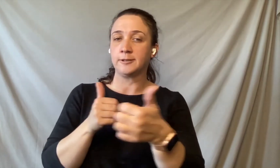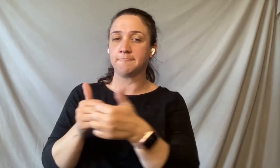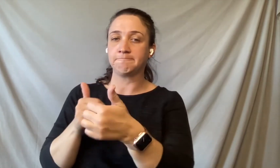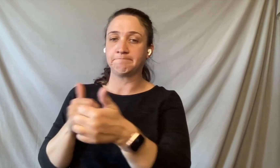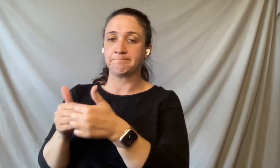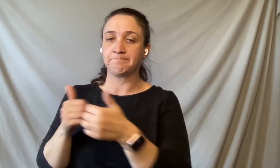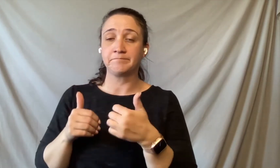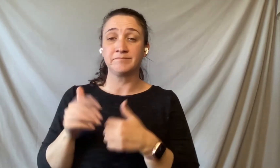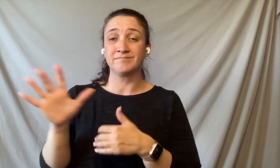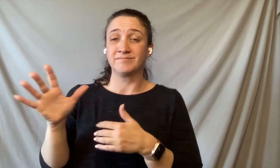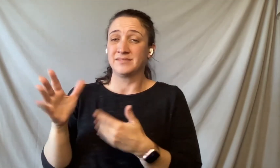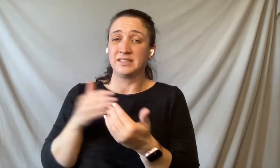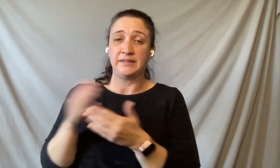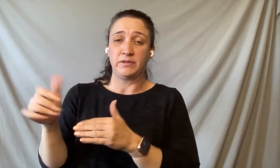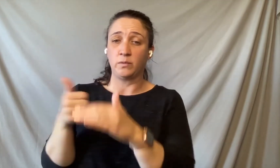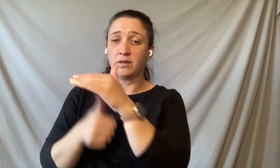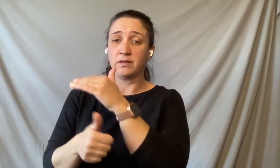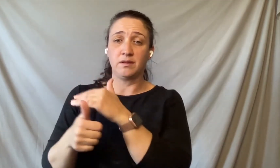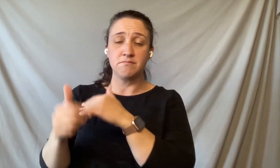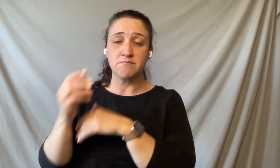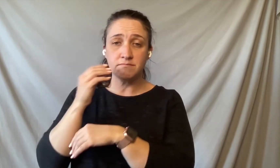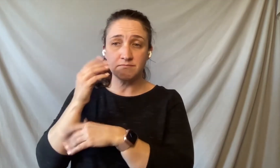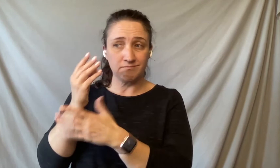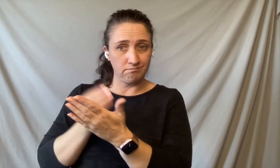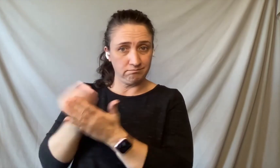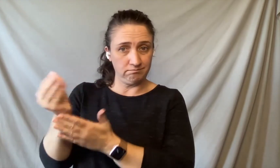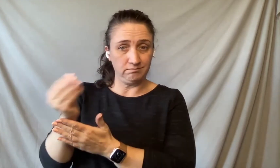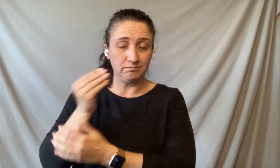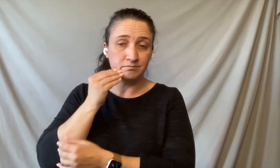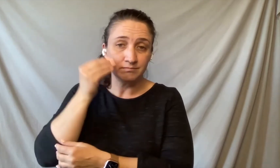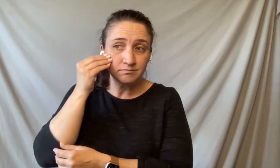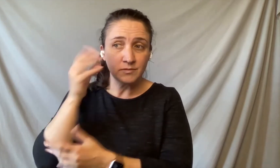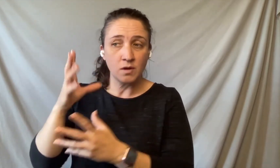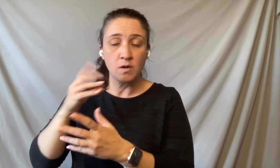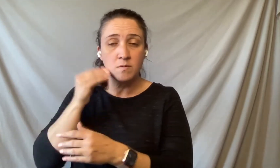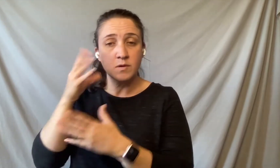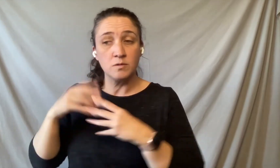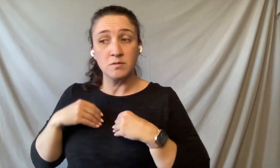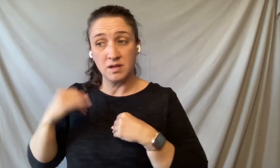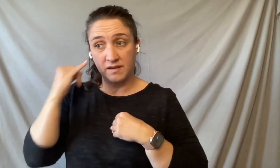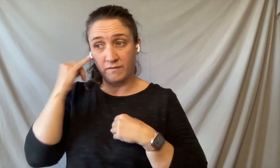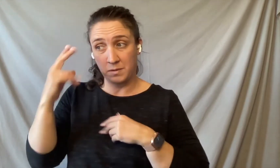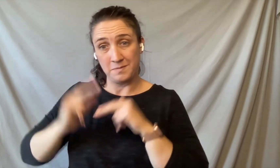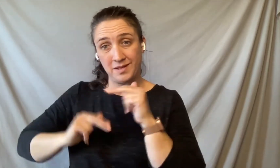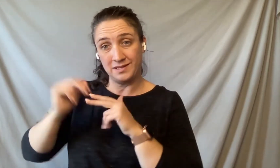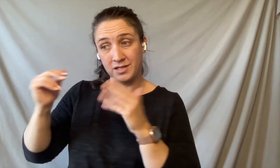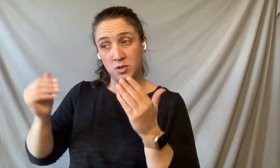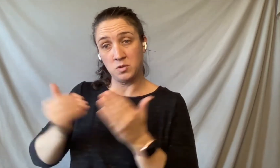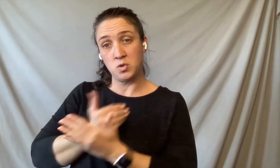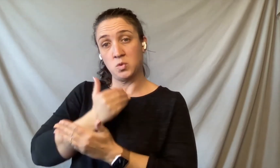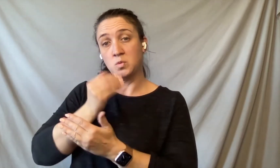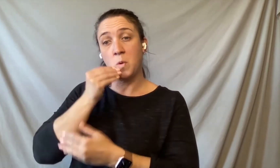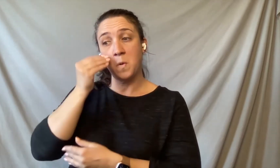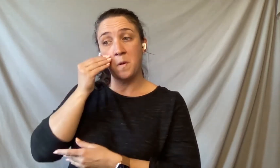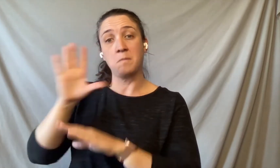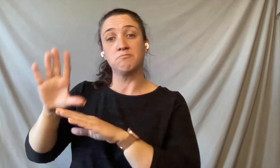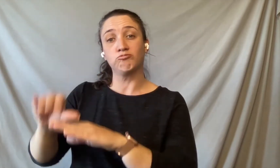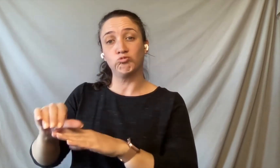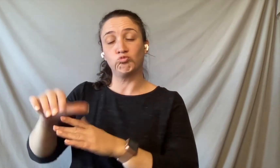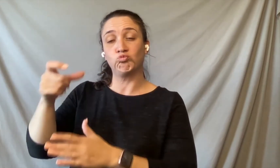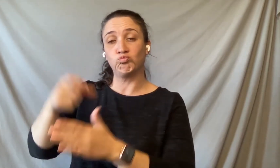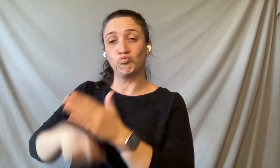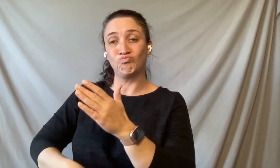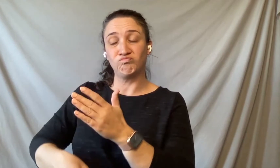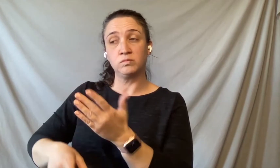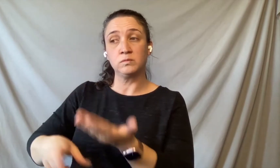home ownership. If we're taught there's the creation of new units versus services and programs